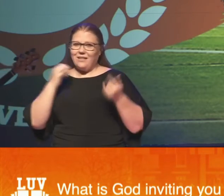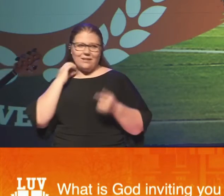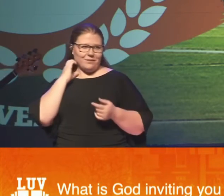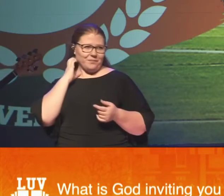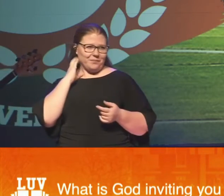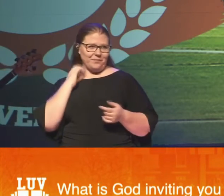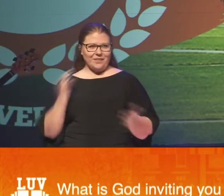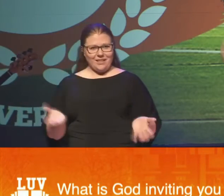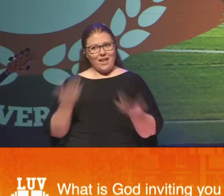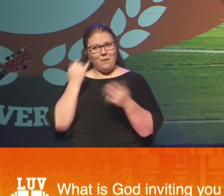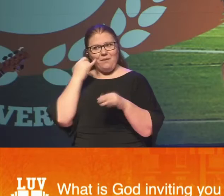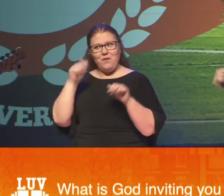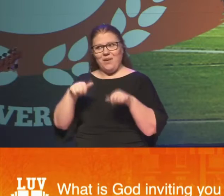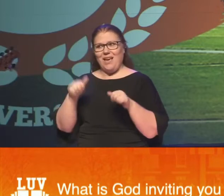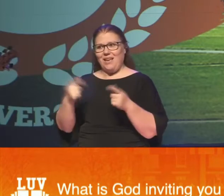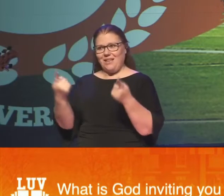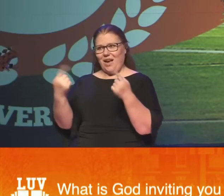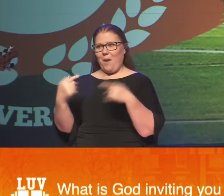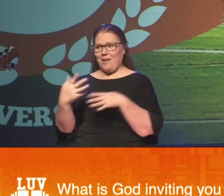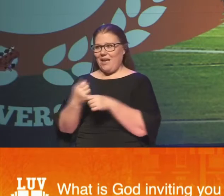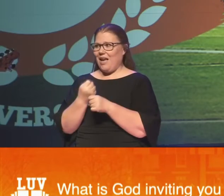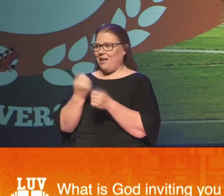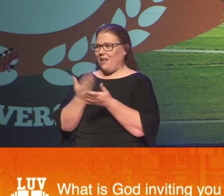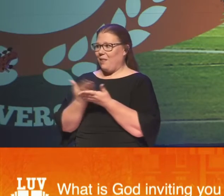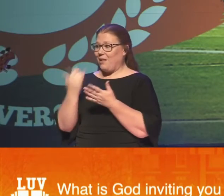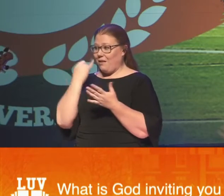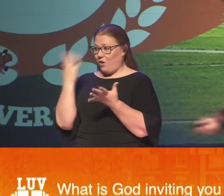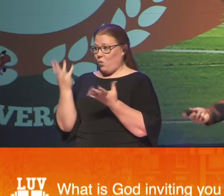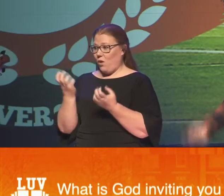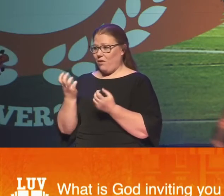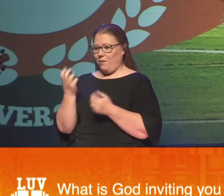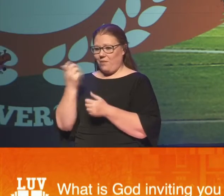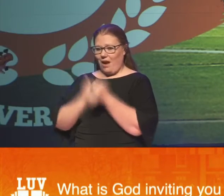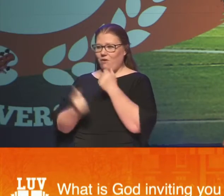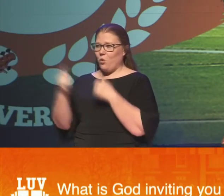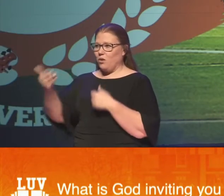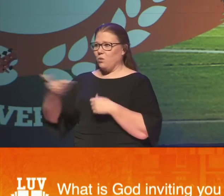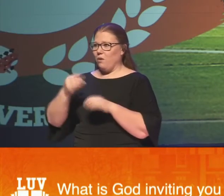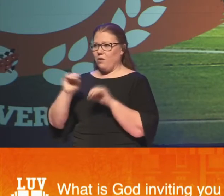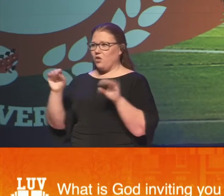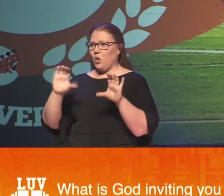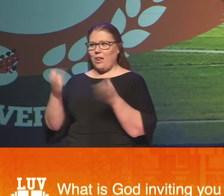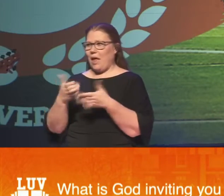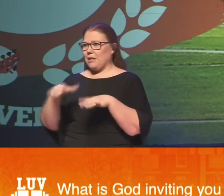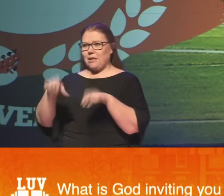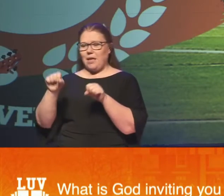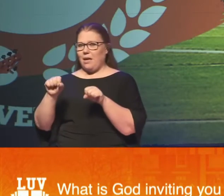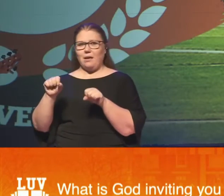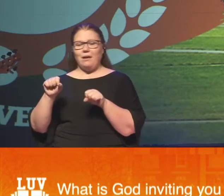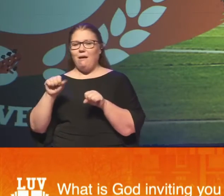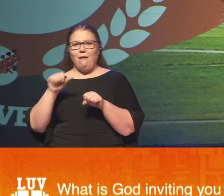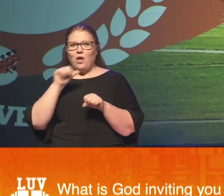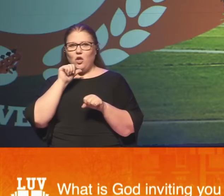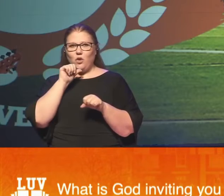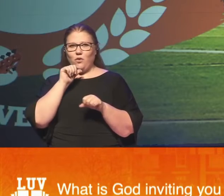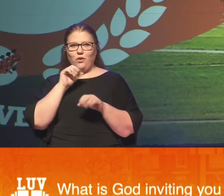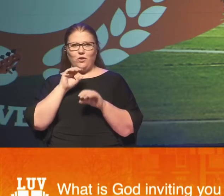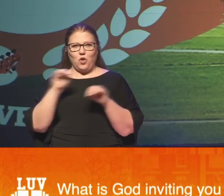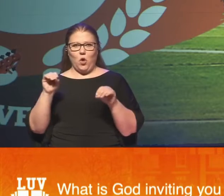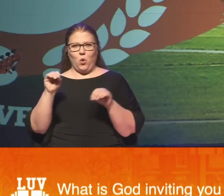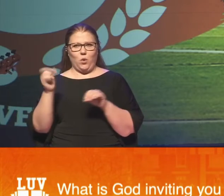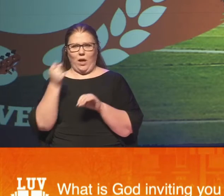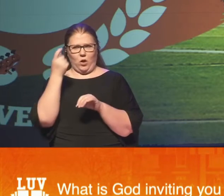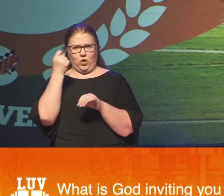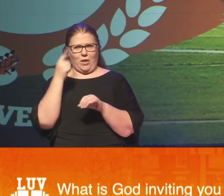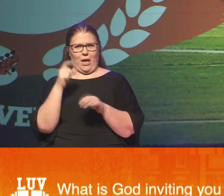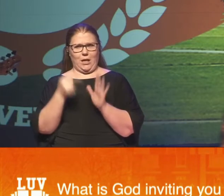stand up if you can to come and receive the elements if you want them. Everybody's welcome. There's no class to take. There's no full-on understanding. This is just an